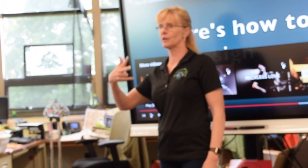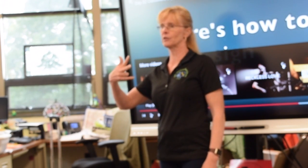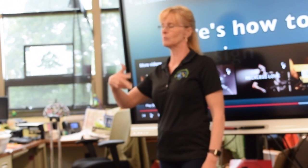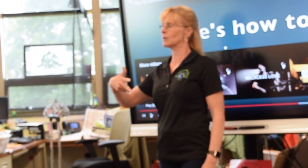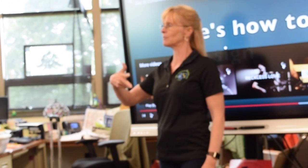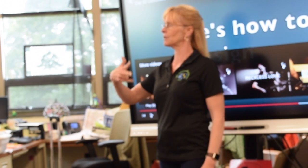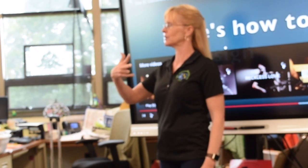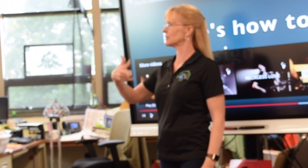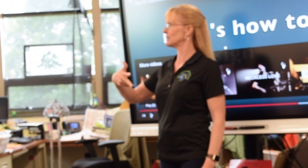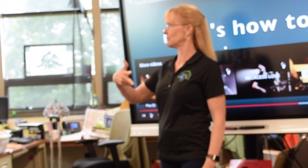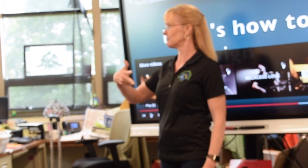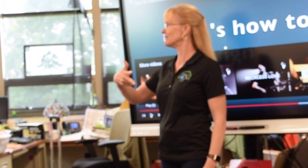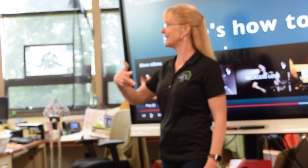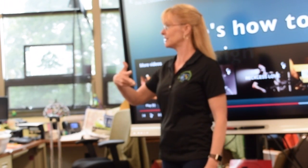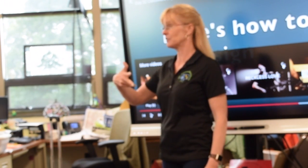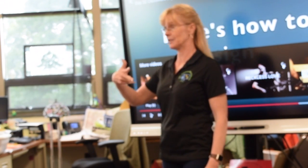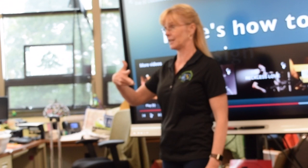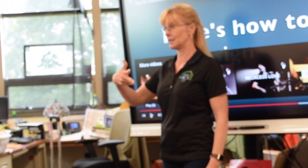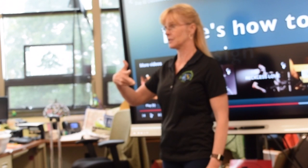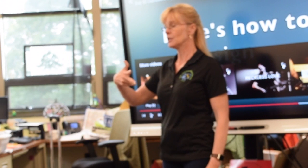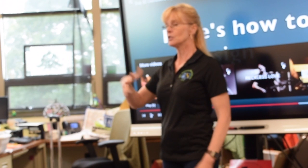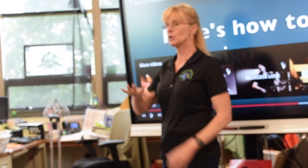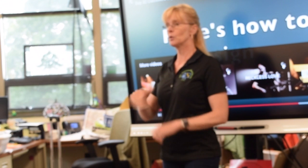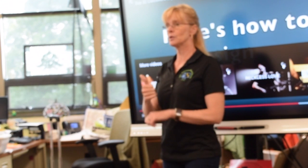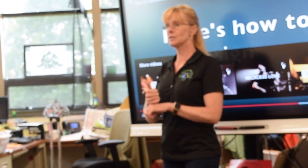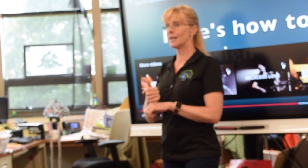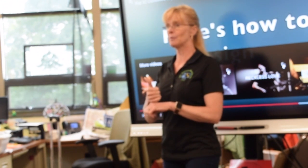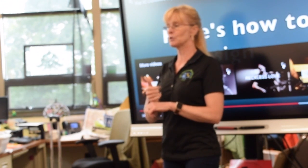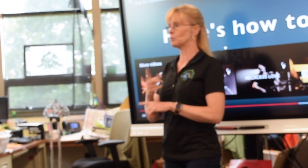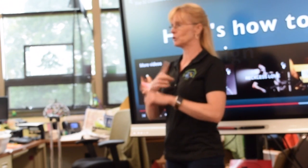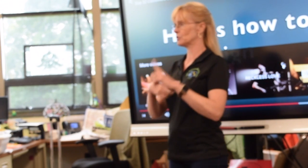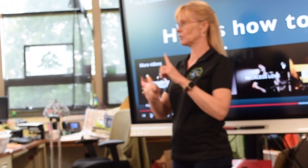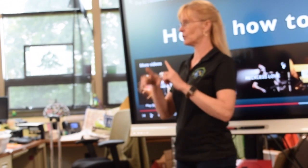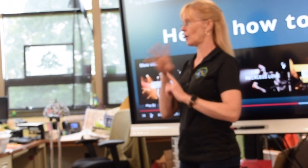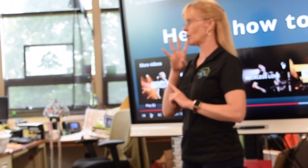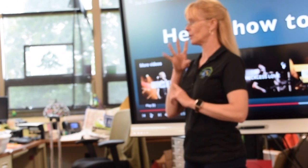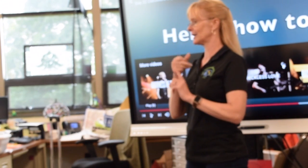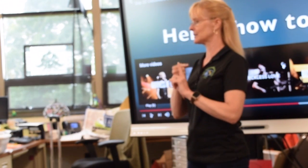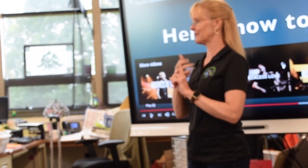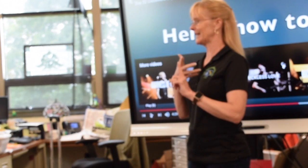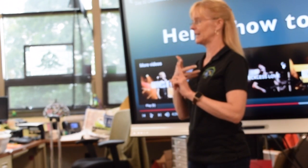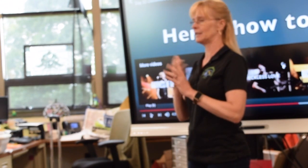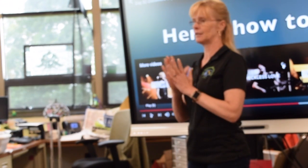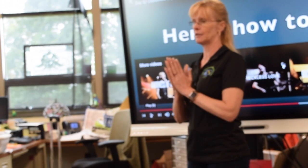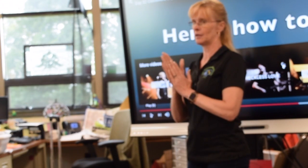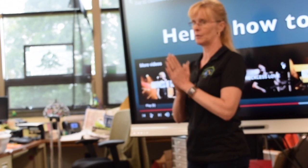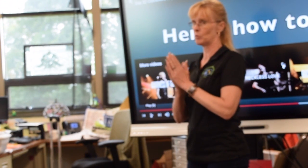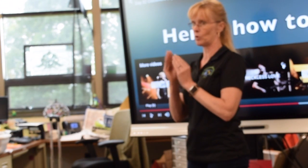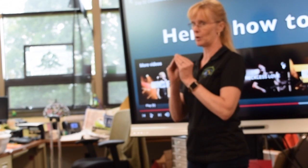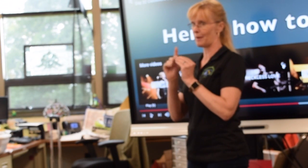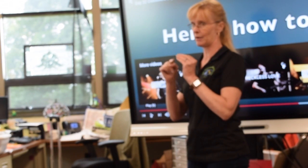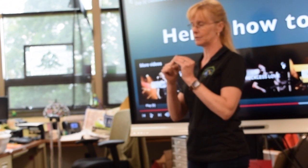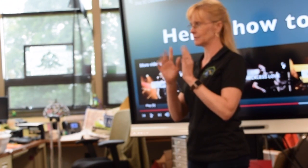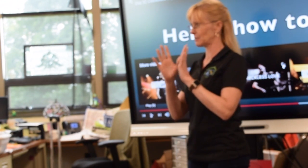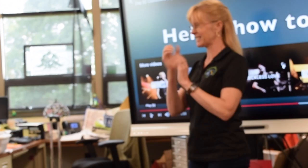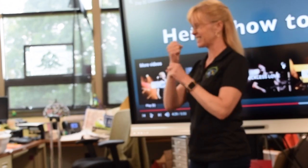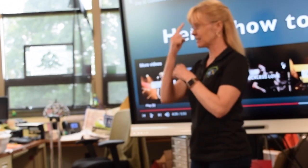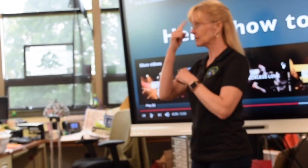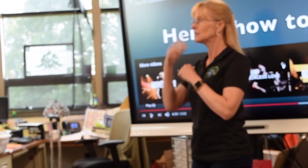it could be a boat, it could be many different things. So you want to establish what you are explaining more about. That makes sense?